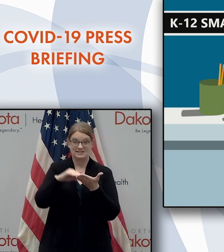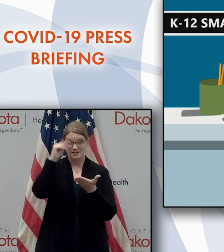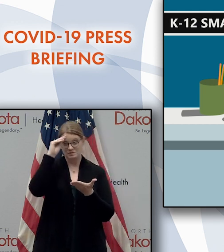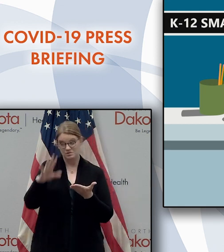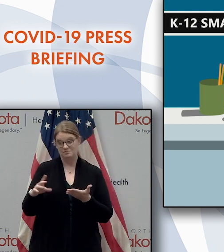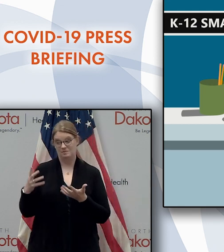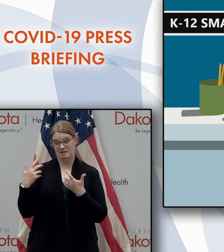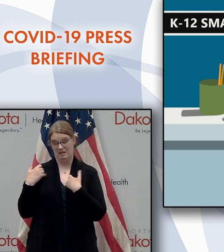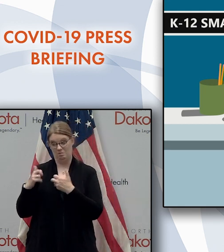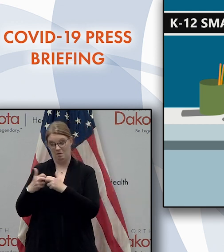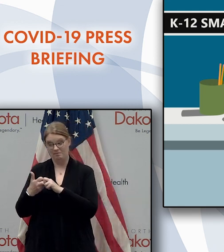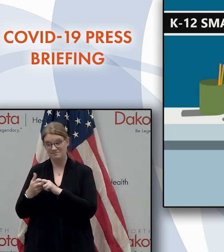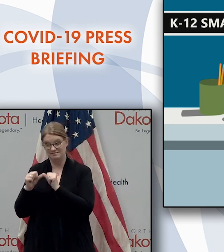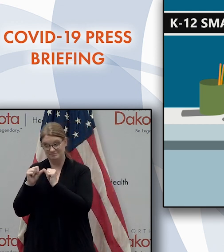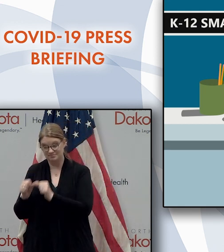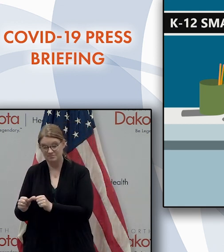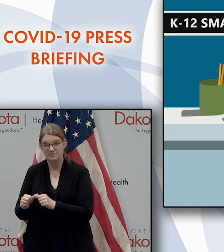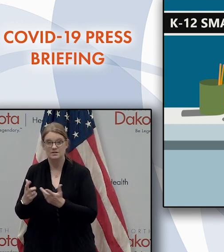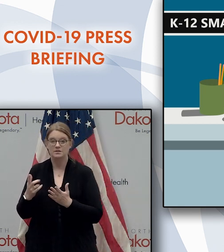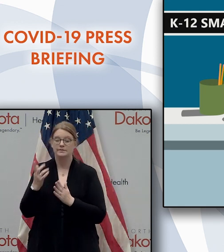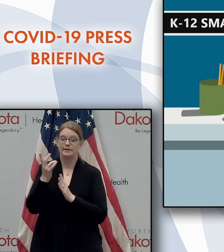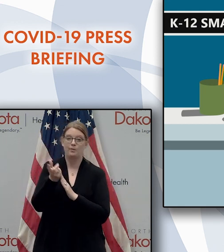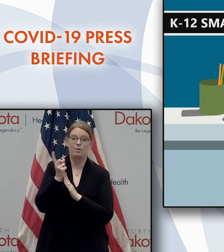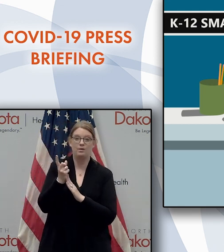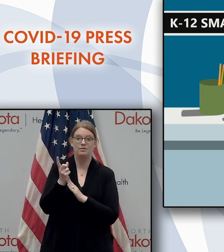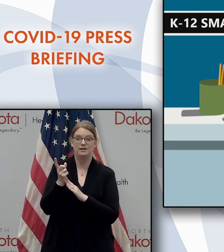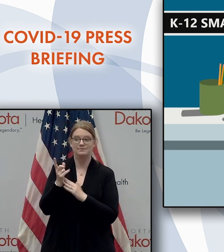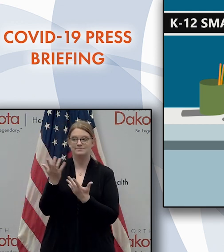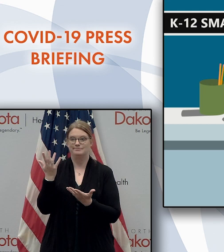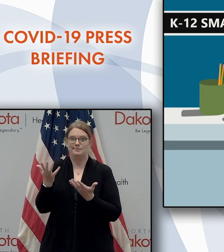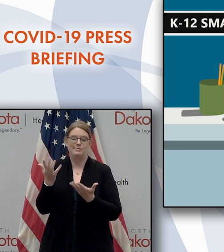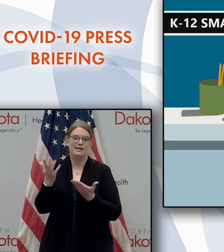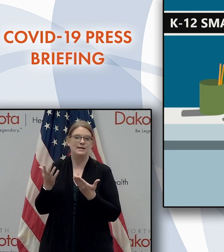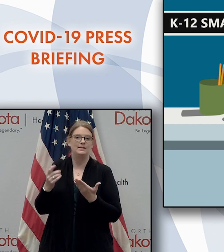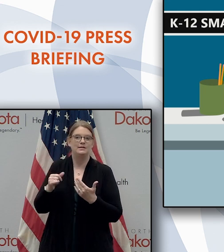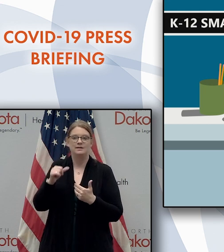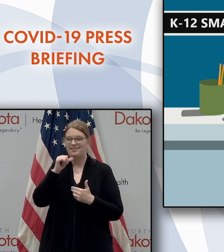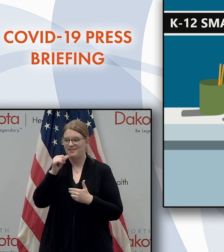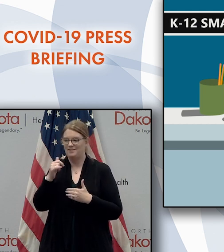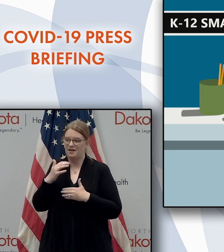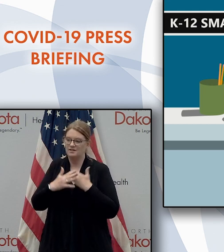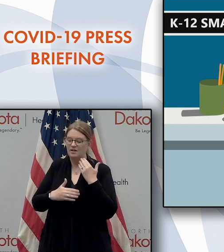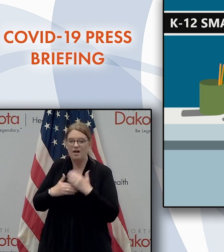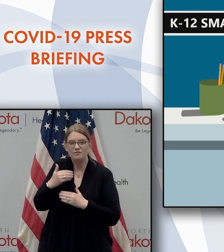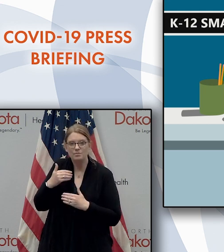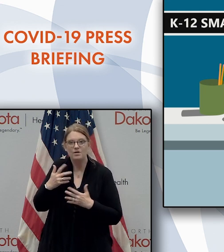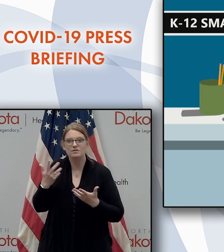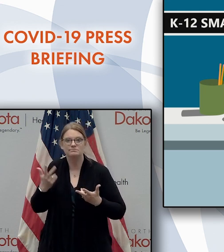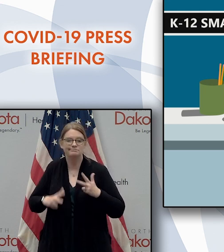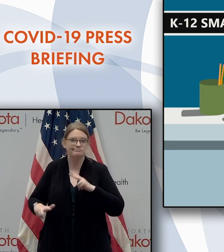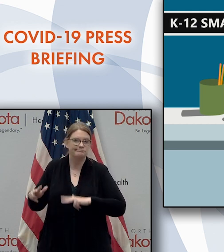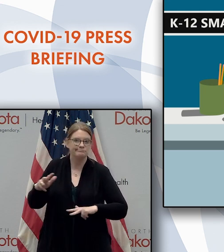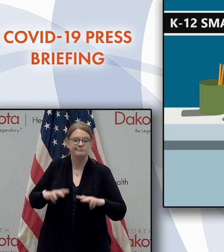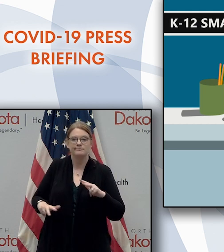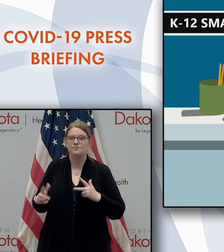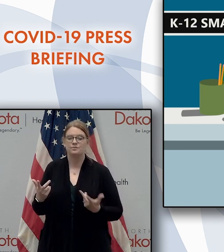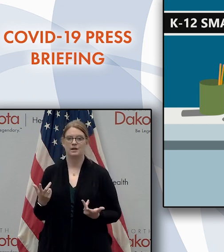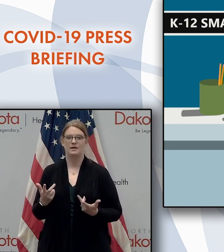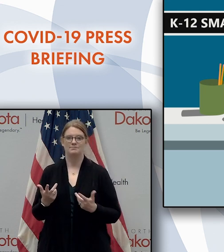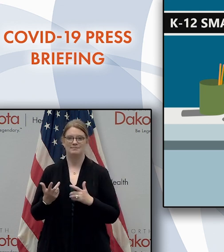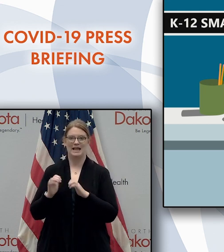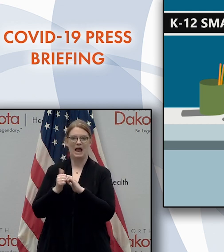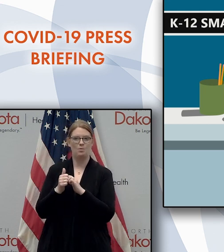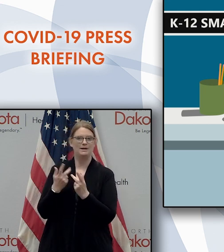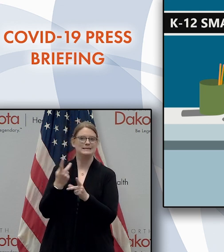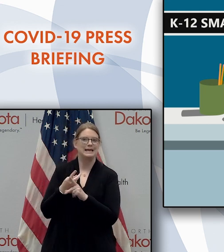underlying health conditions that from day one may be uncomfortable heading back into the situation, and so how are we going to